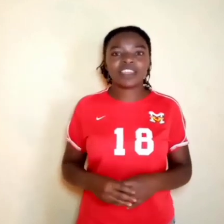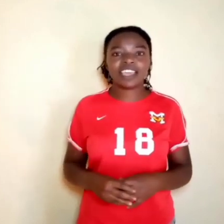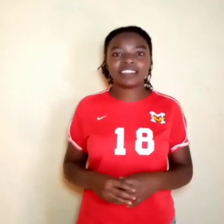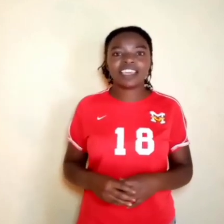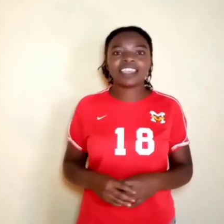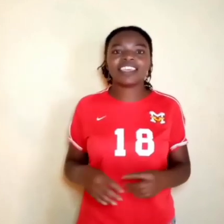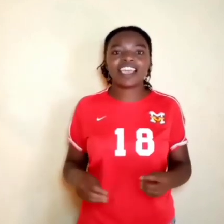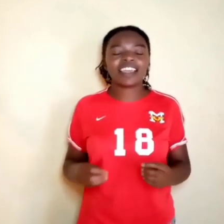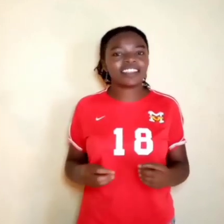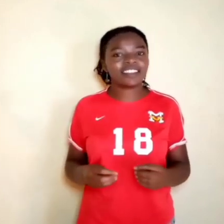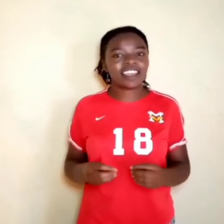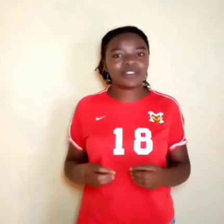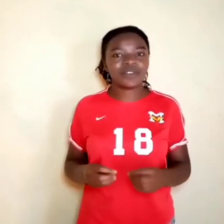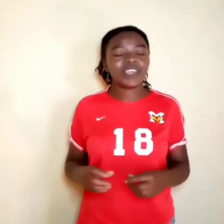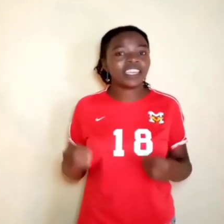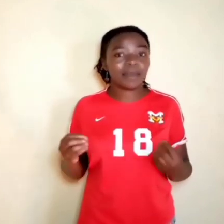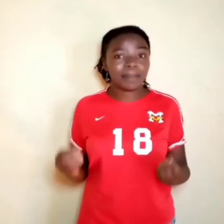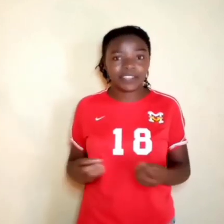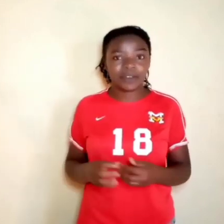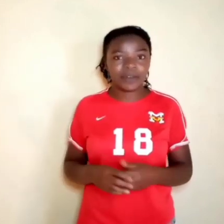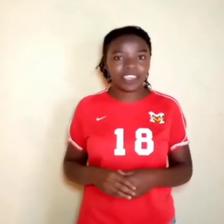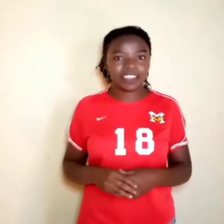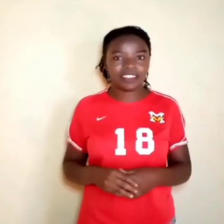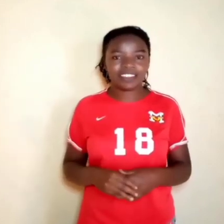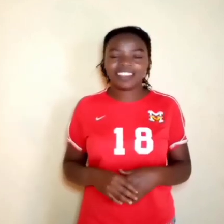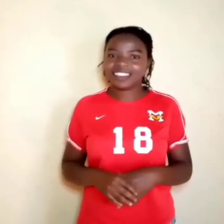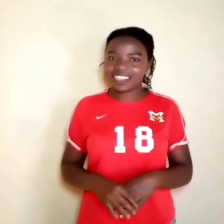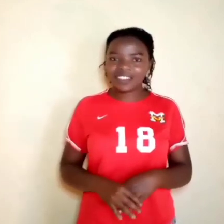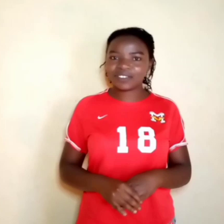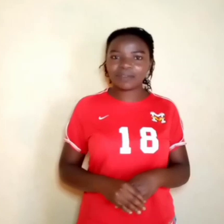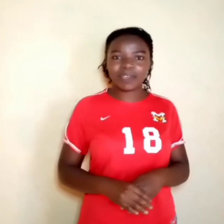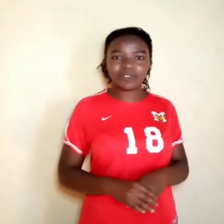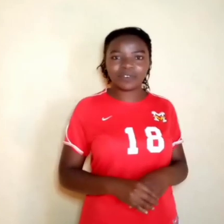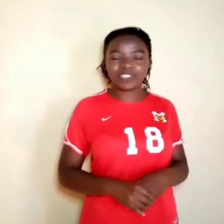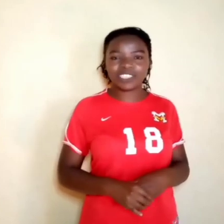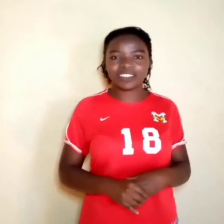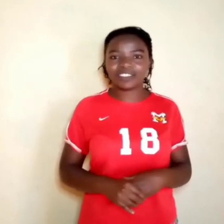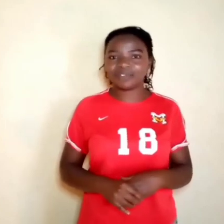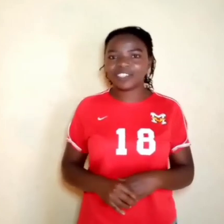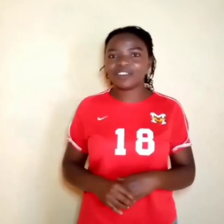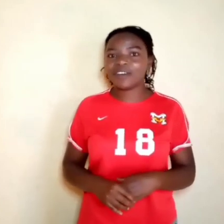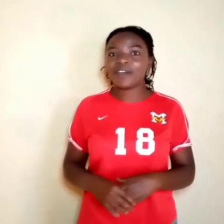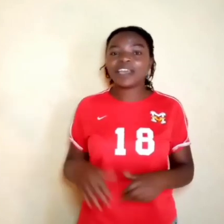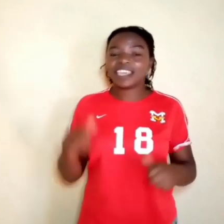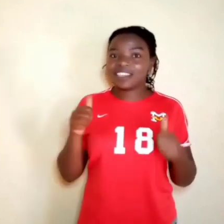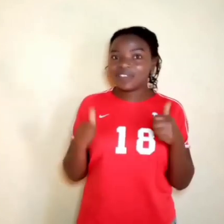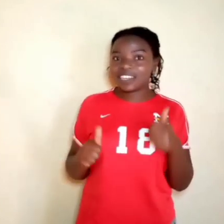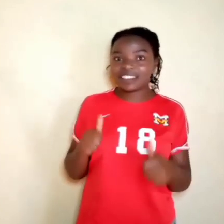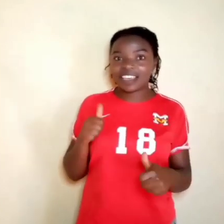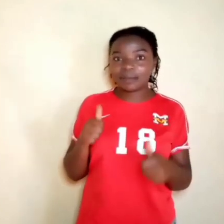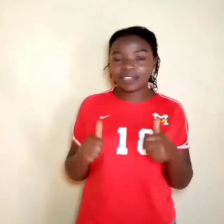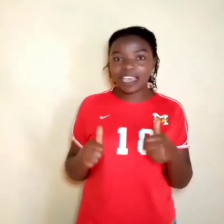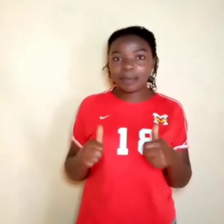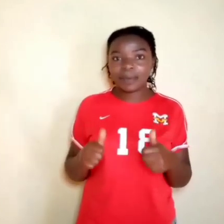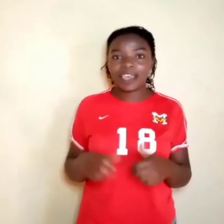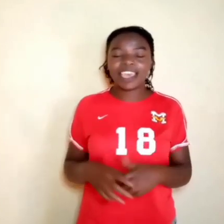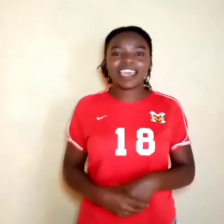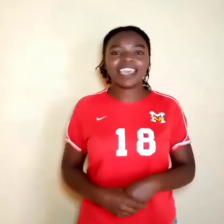that they understand you in a better way. Thank you so much for watching this video. Give it a thumbs up